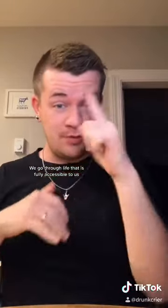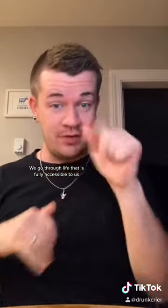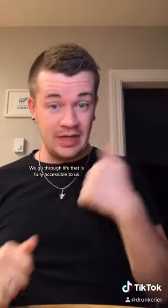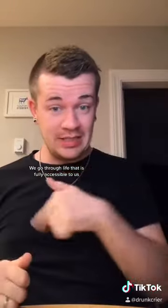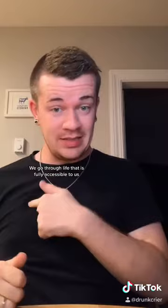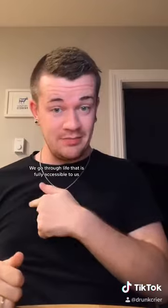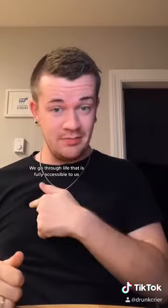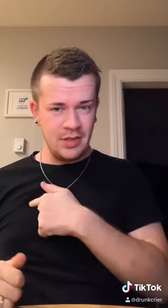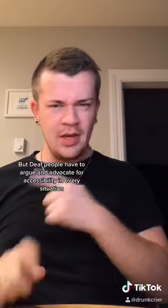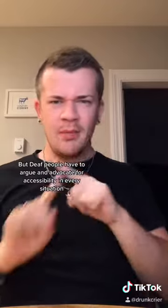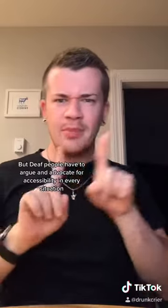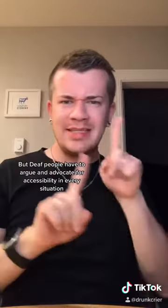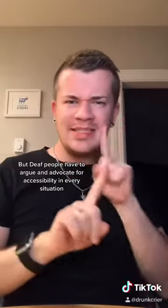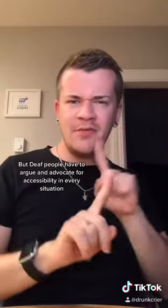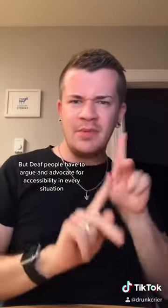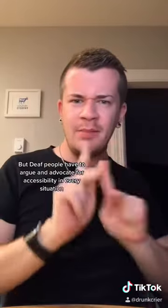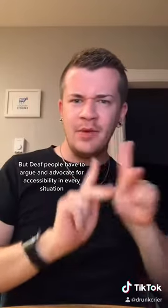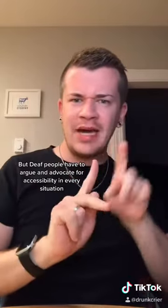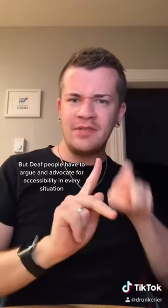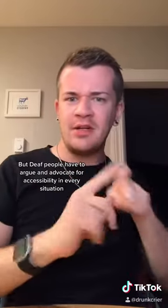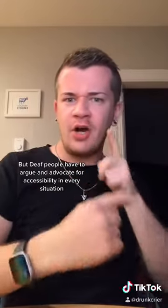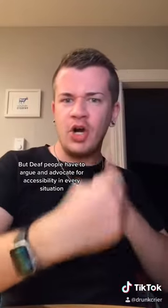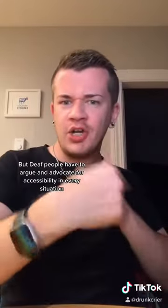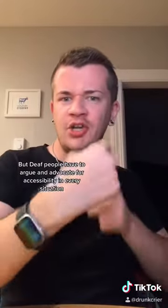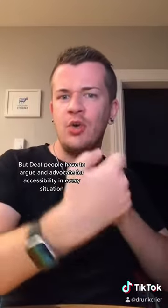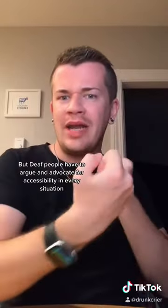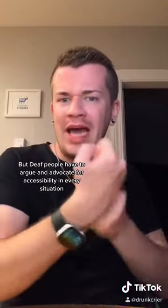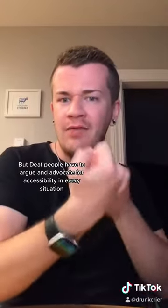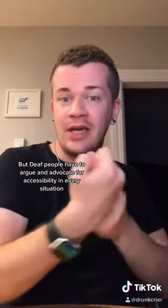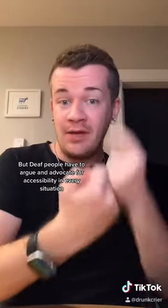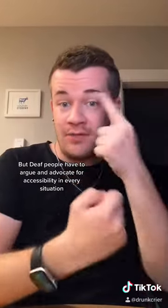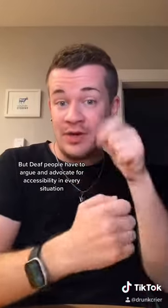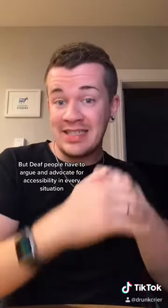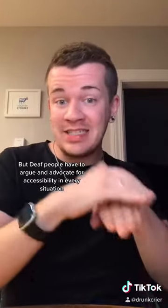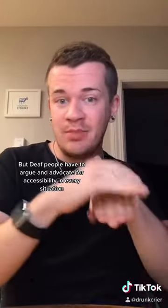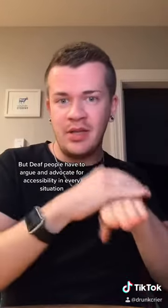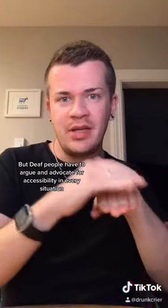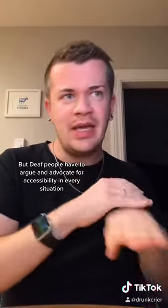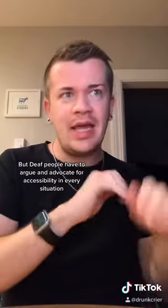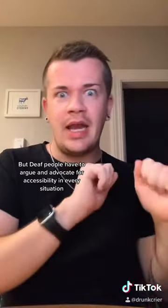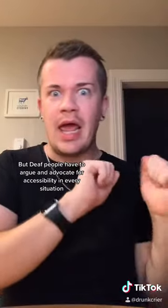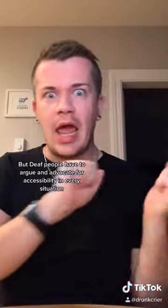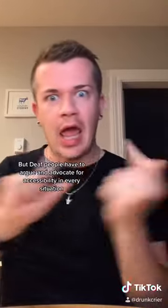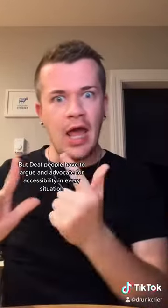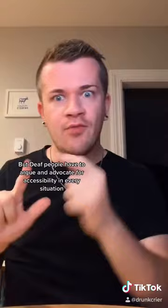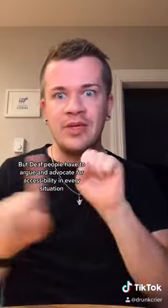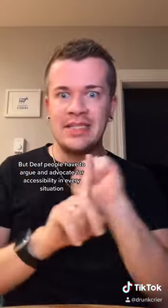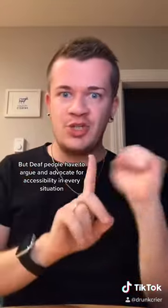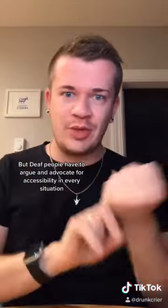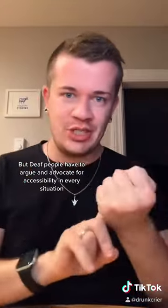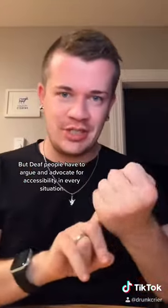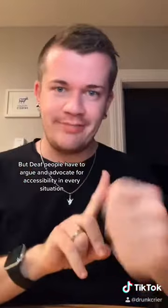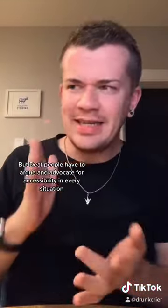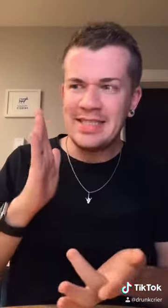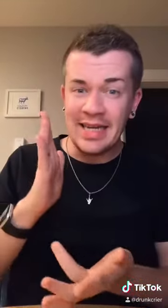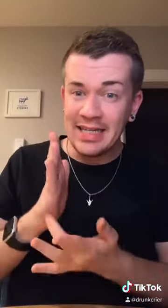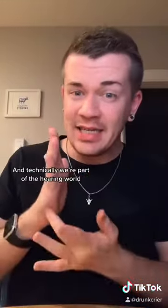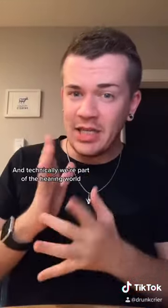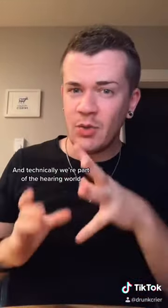us, but deaf people have to argue and advocate for accessibility in every situation. And technically, we're part